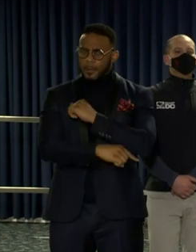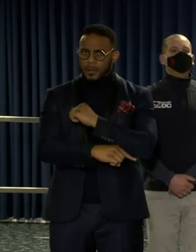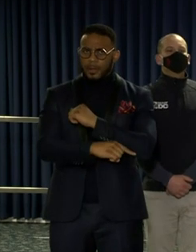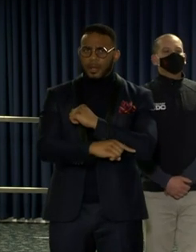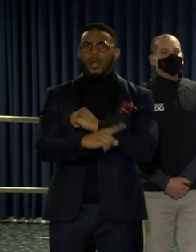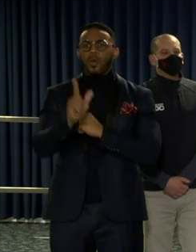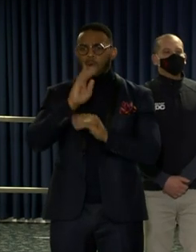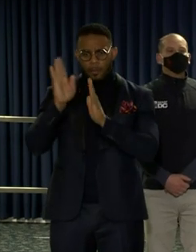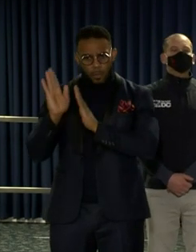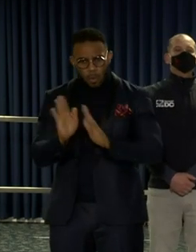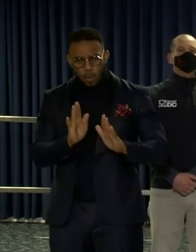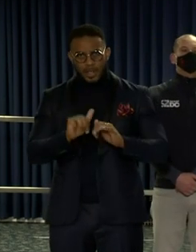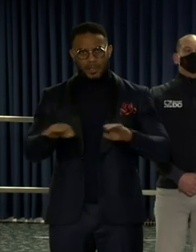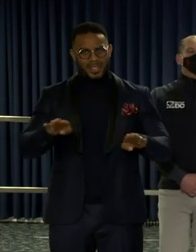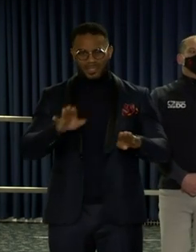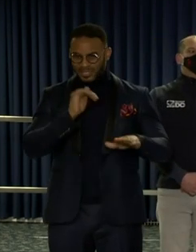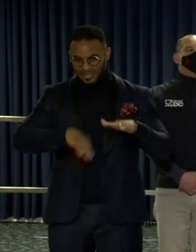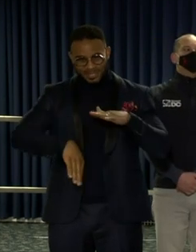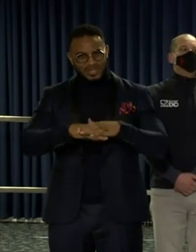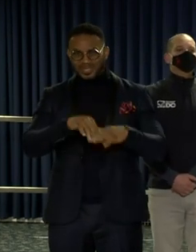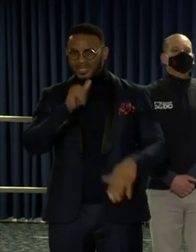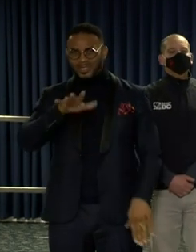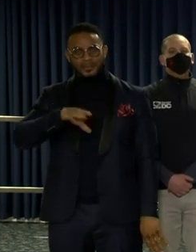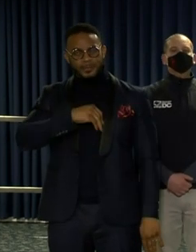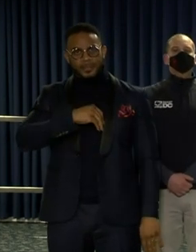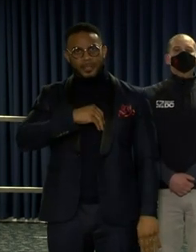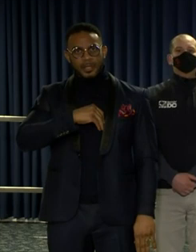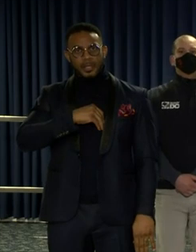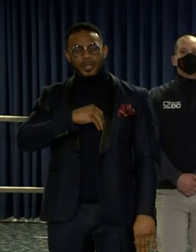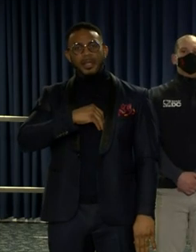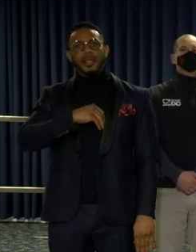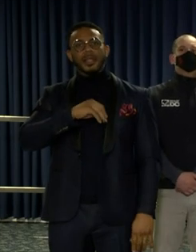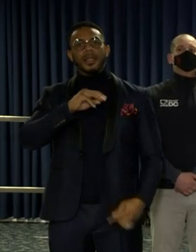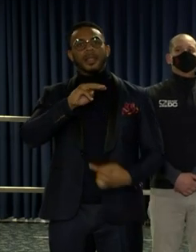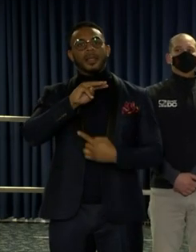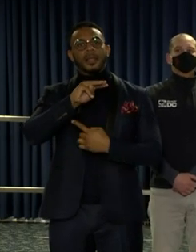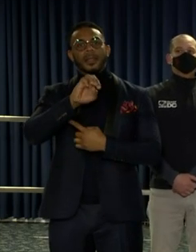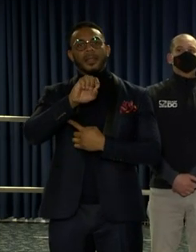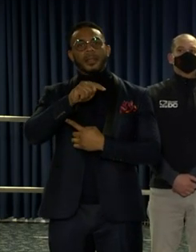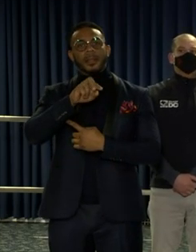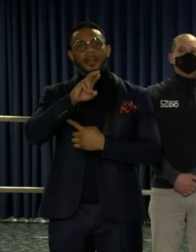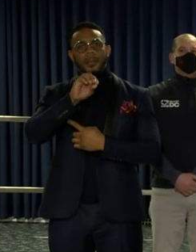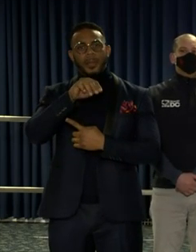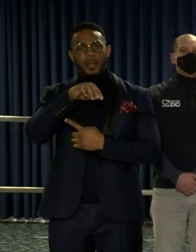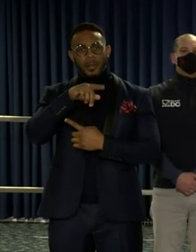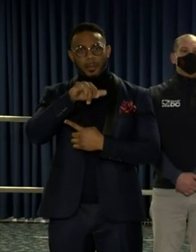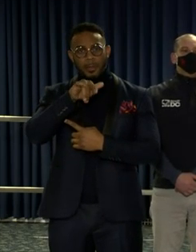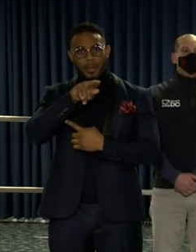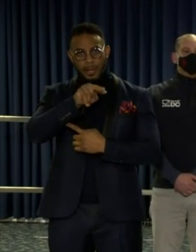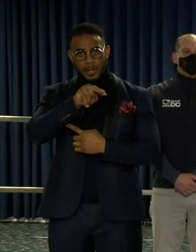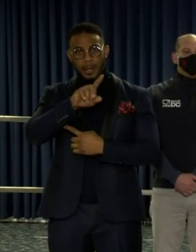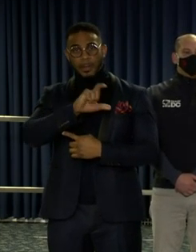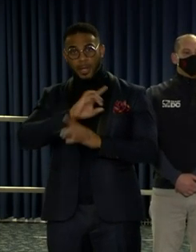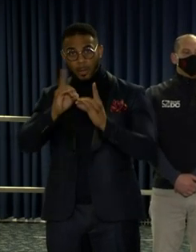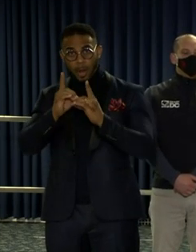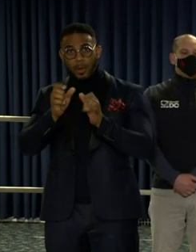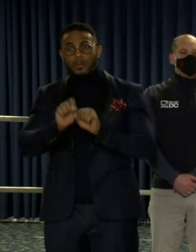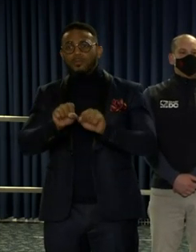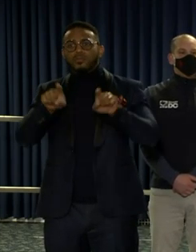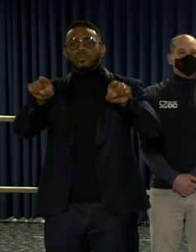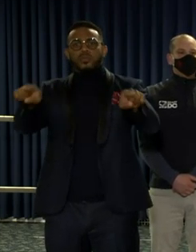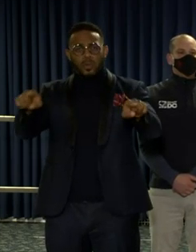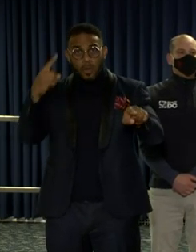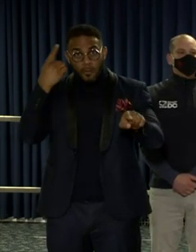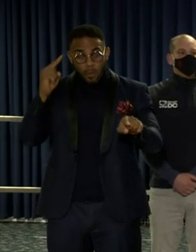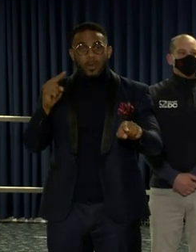and order, and this behavior will not be tolerated. The Metropolitan Police Department has been deployed to assist